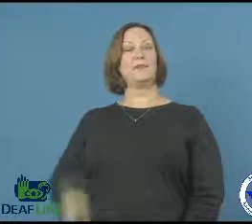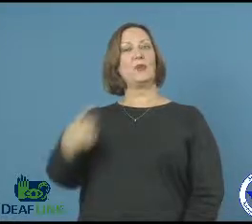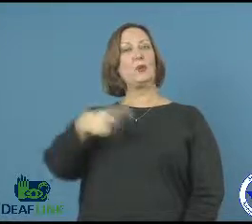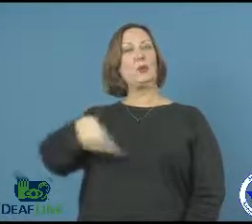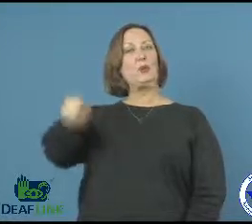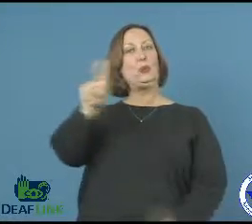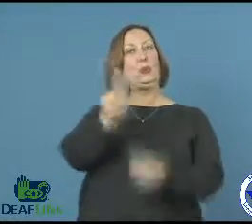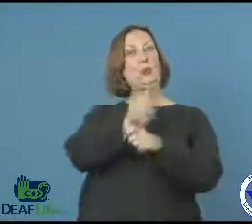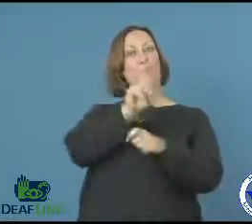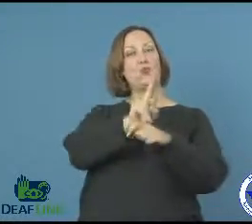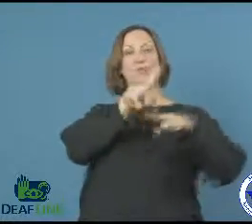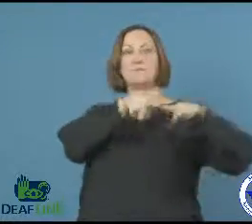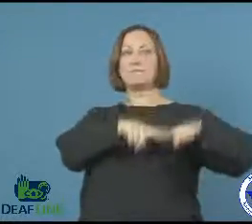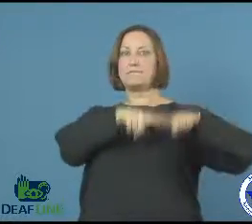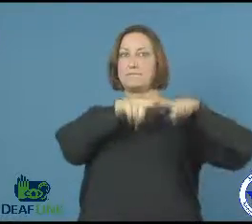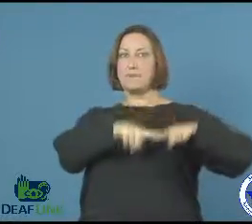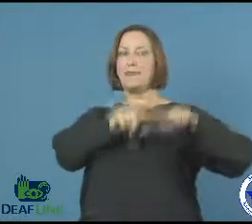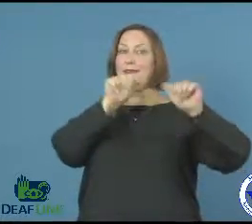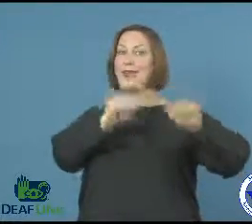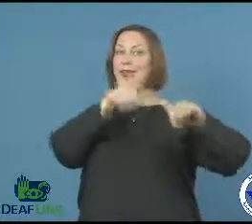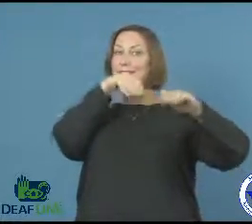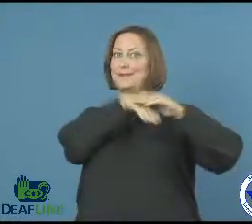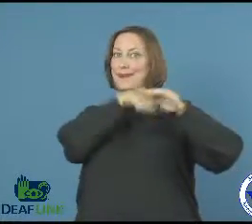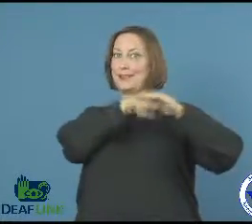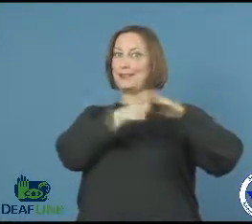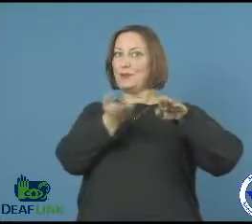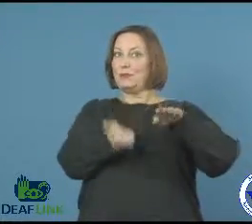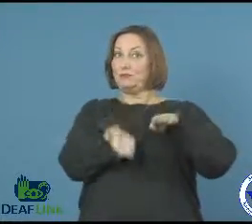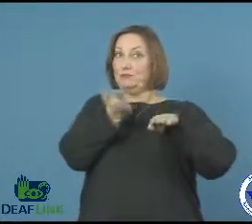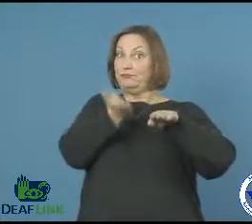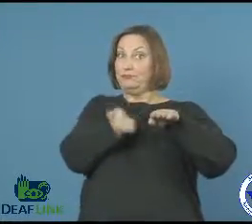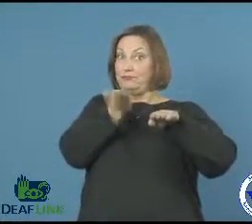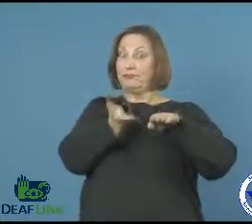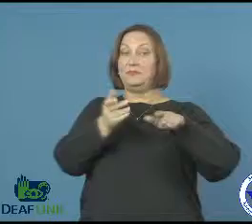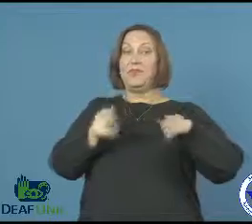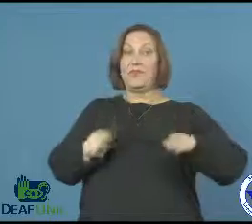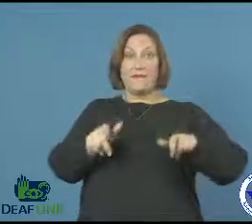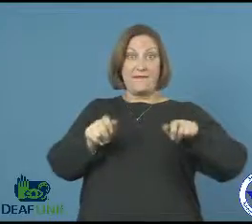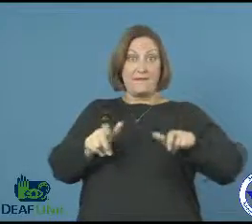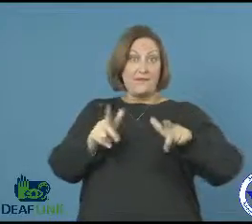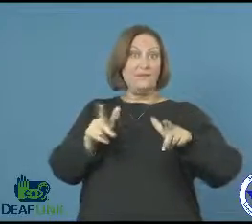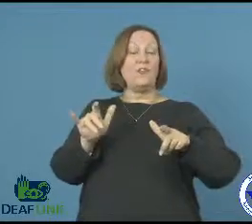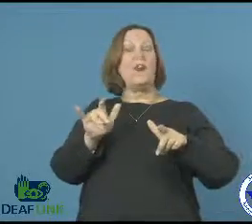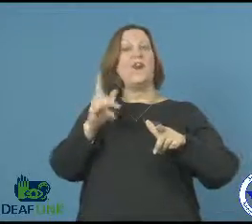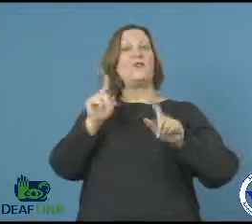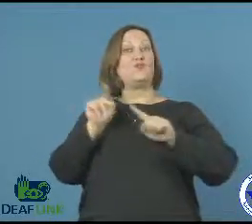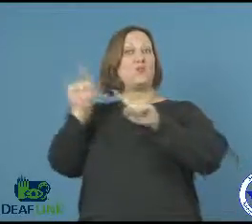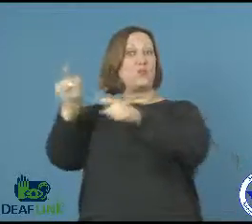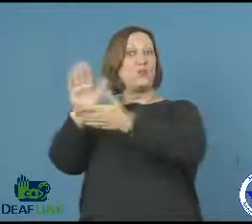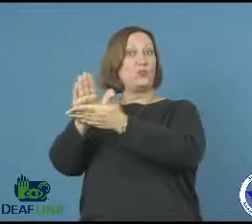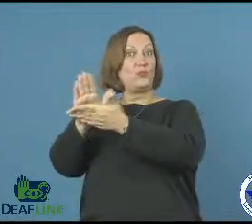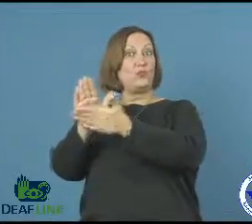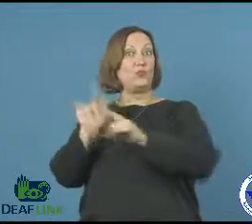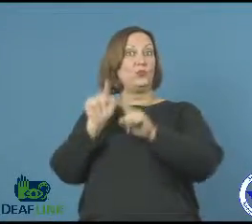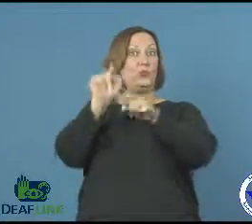Do you depend on accessible transportation to get to school, work,